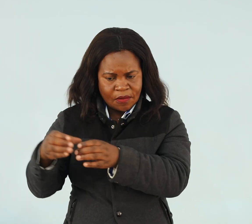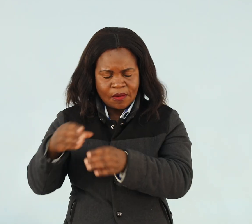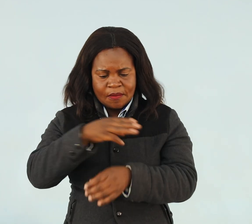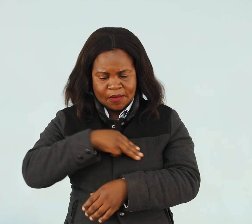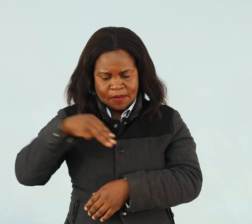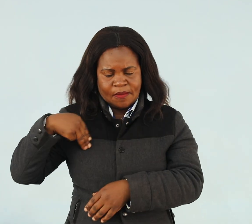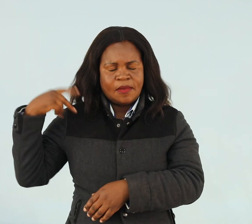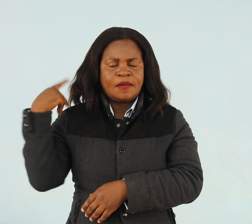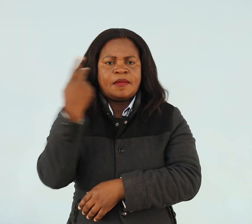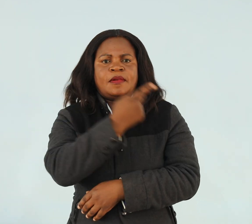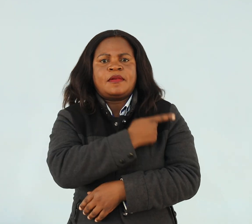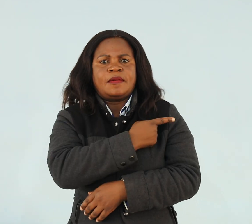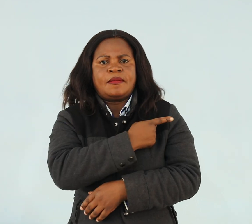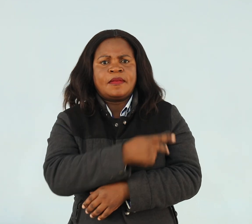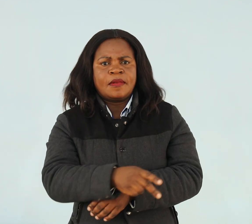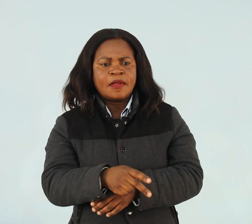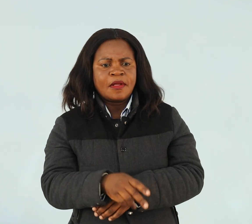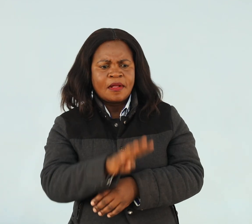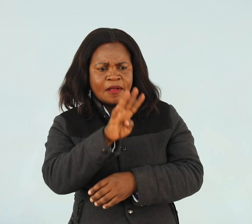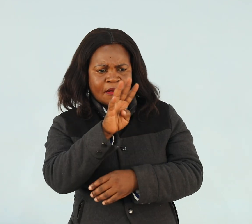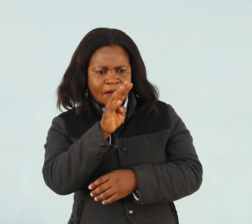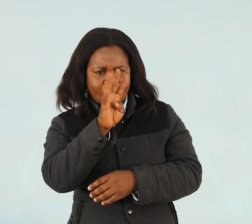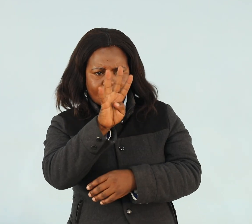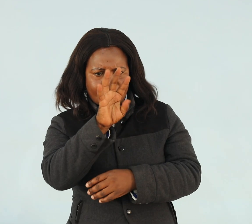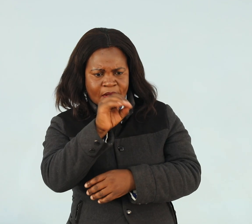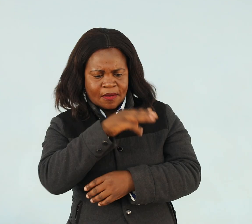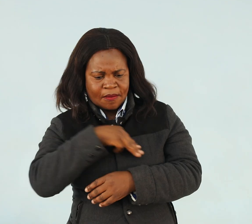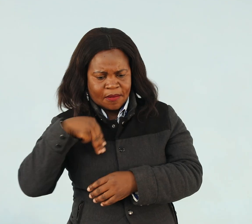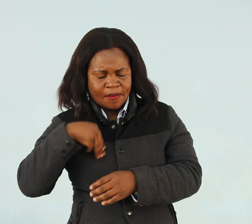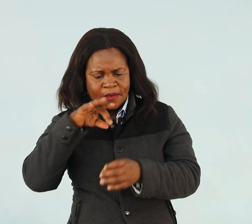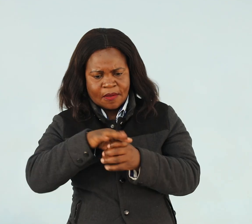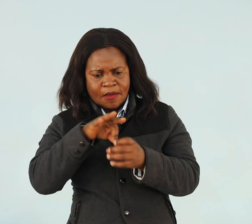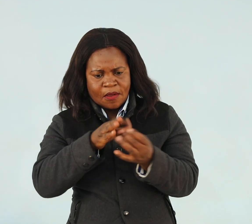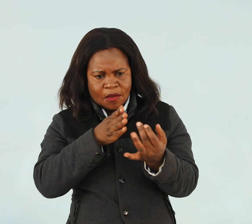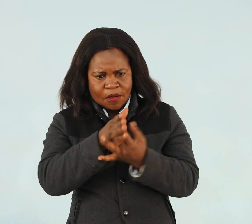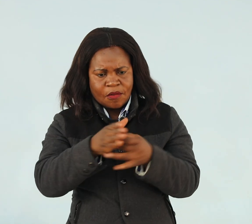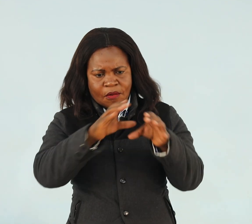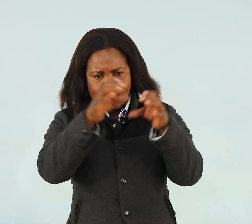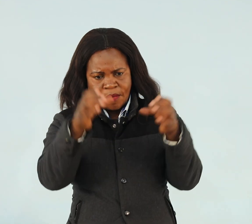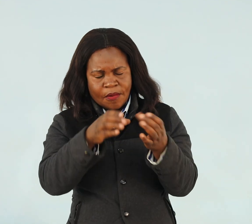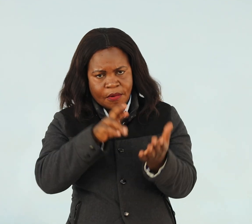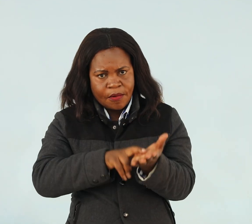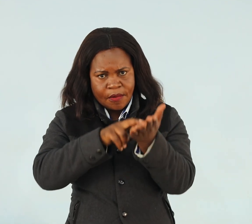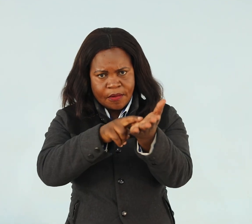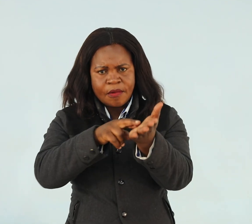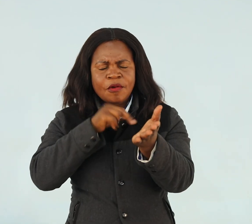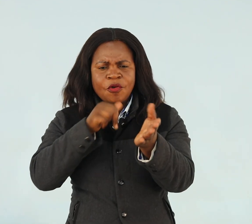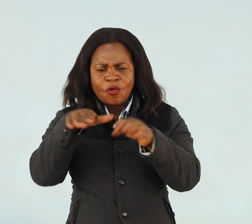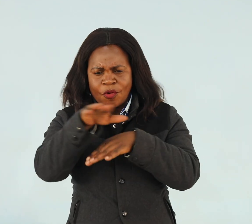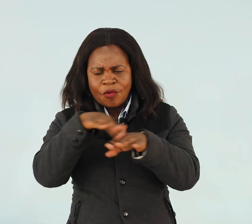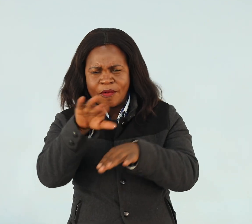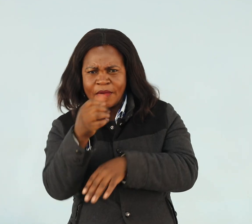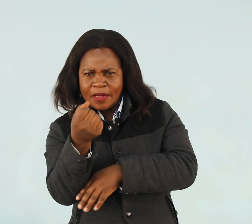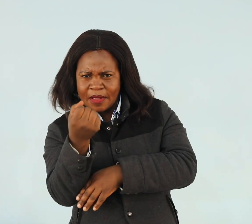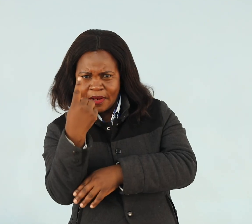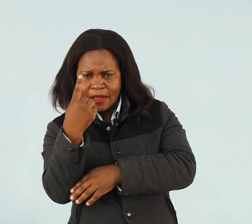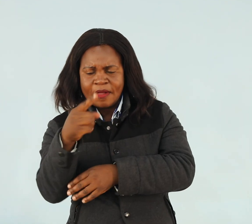Parliament, 40 members elected through proportional representation, not more than 11 nominated members